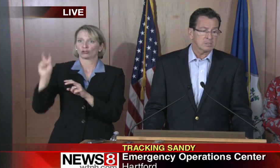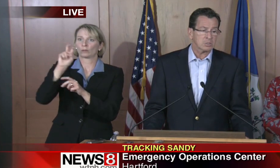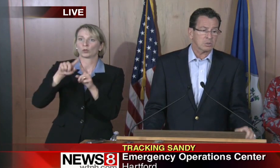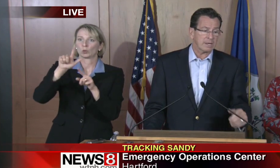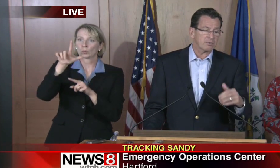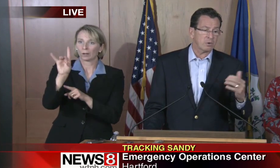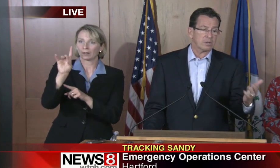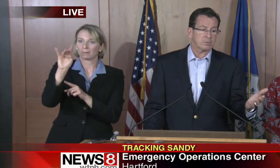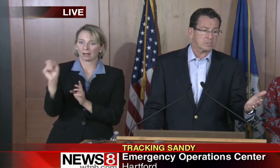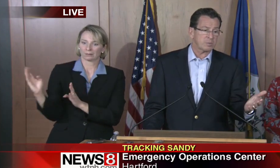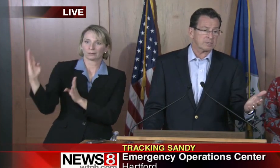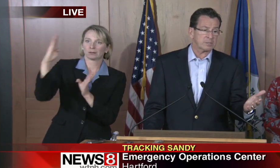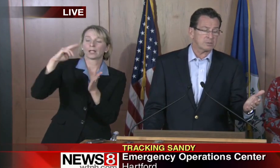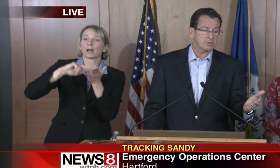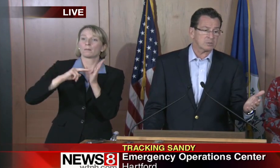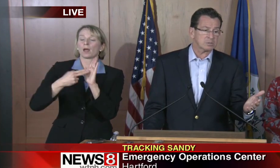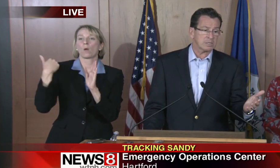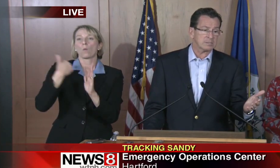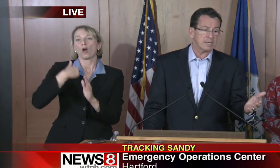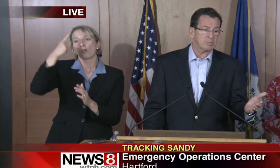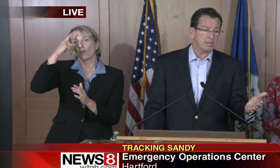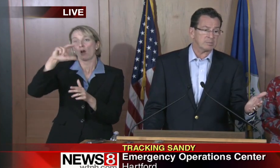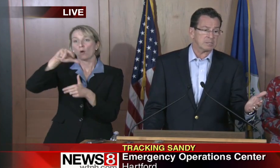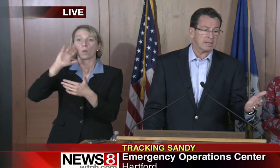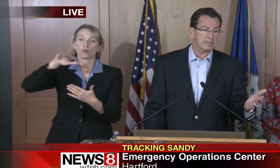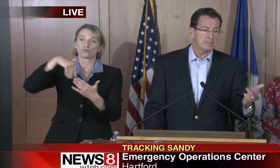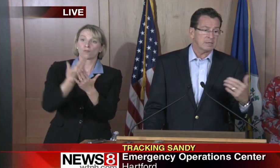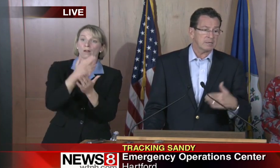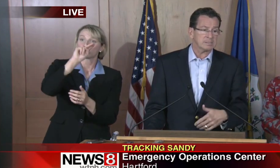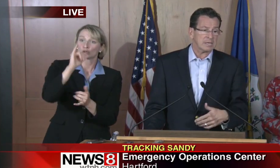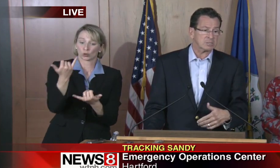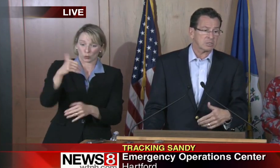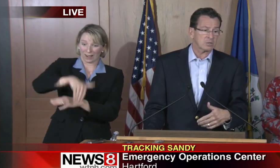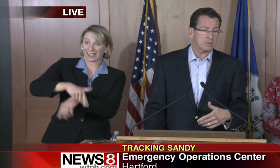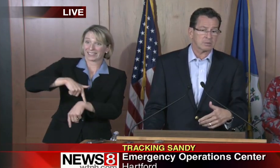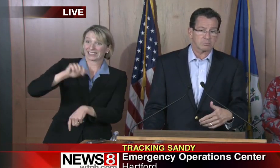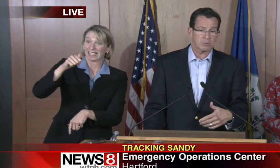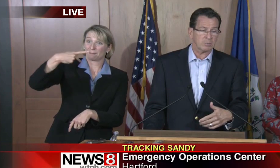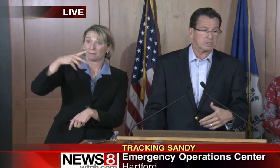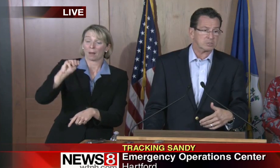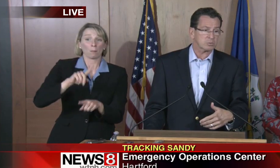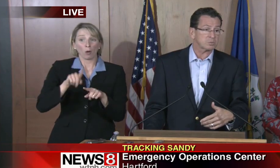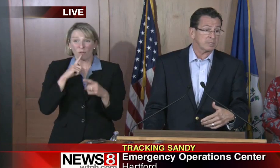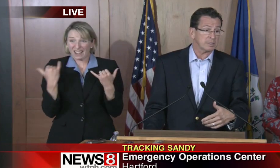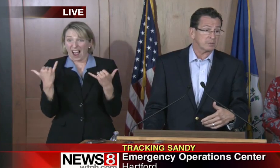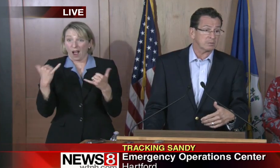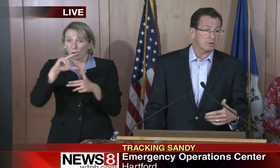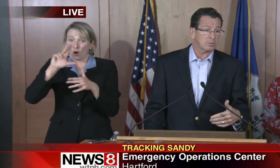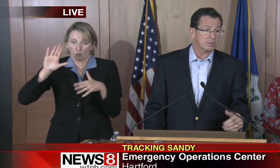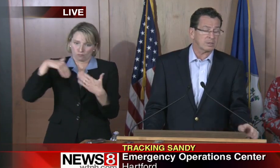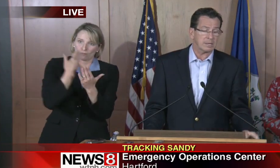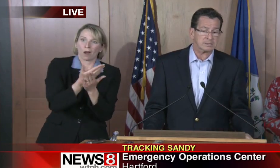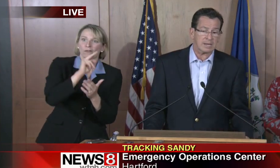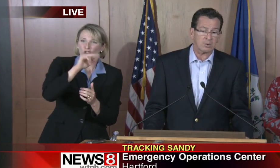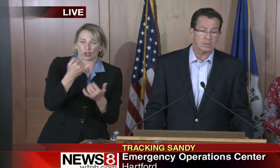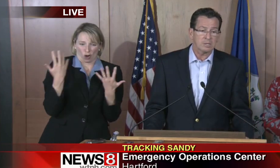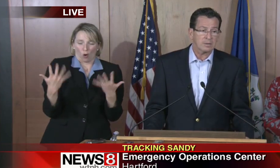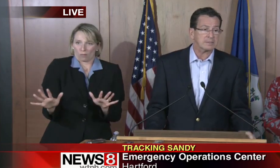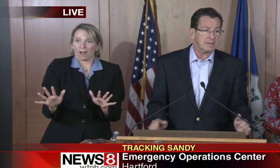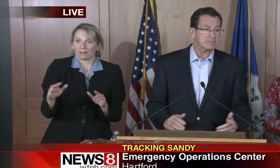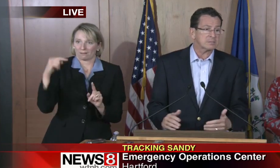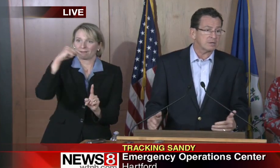miles. So landfall that was expected in New Jersey at 10 p.m. tonight is actually occurring pretty much as we're speaking, or within the next